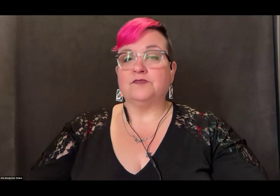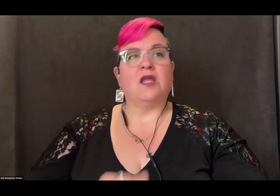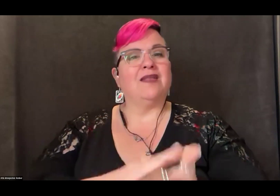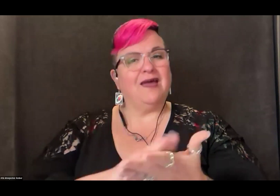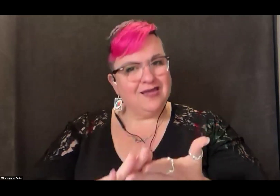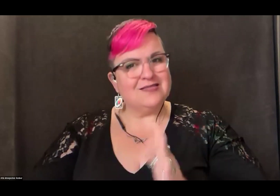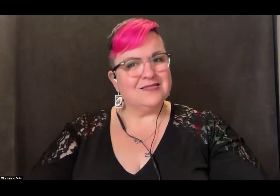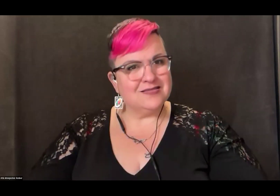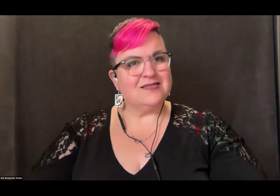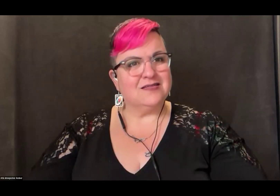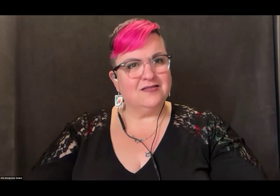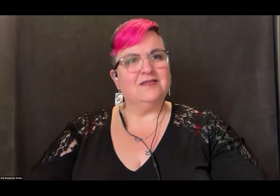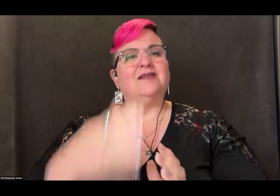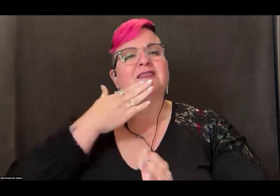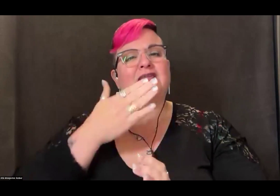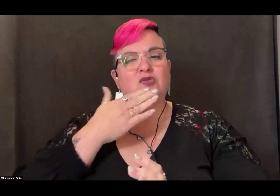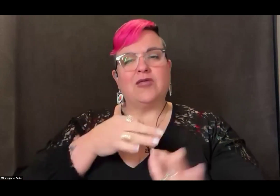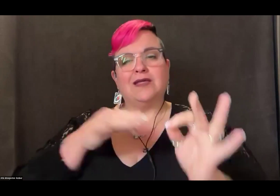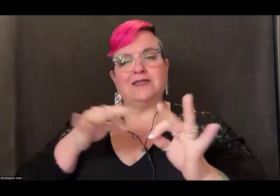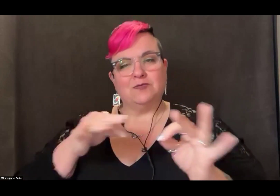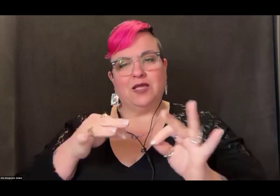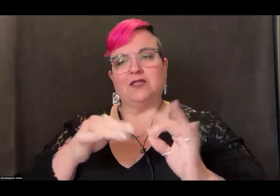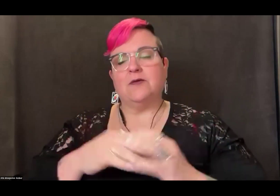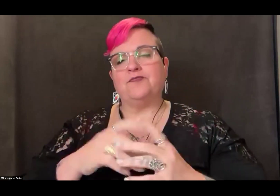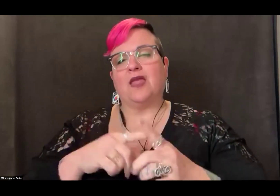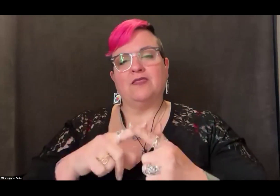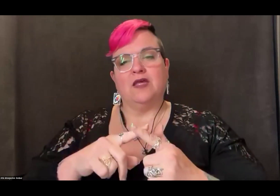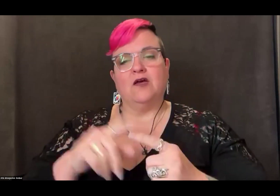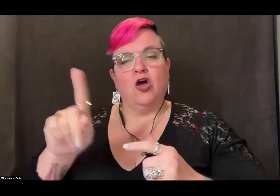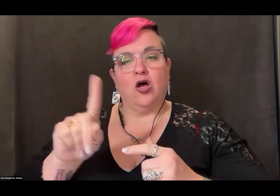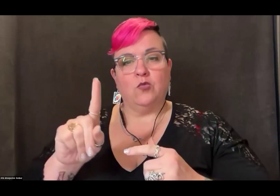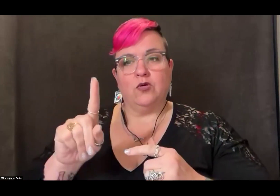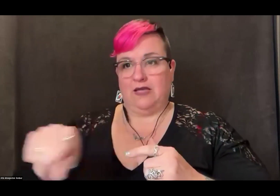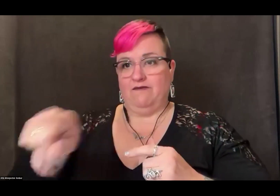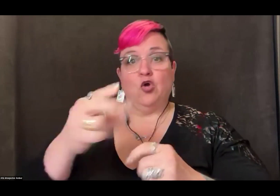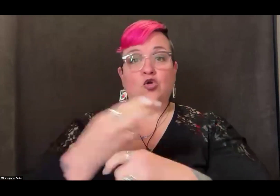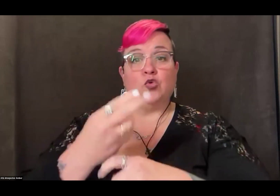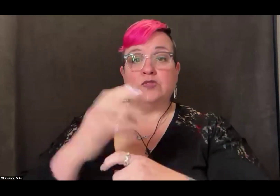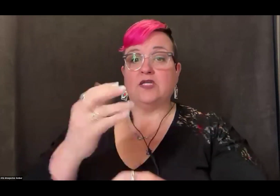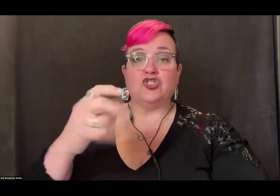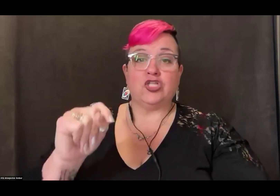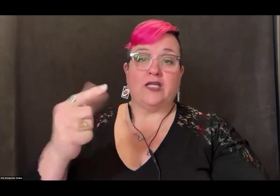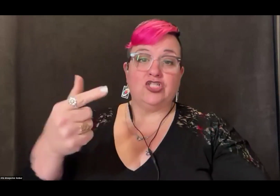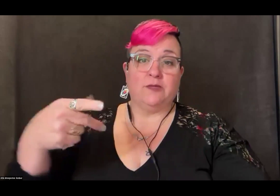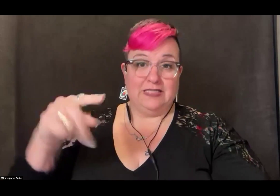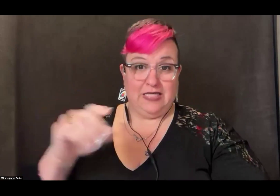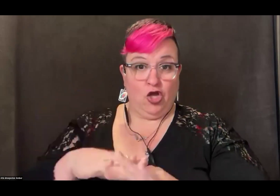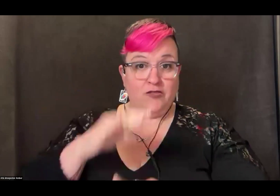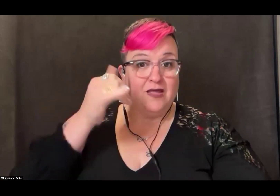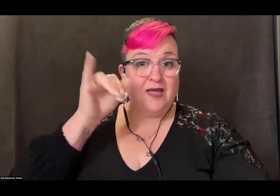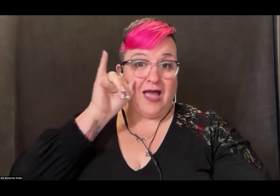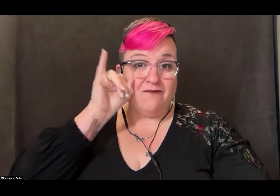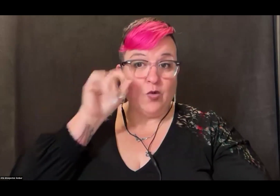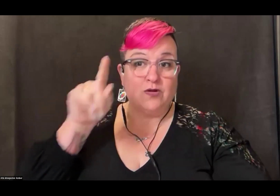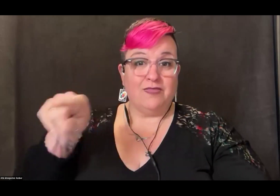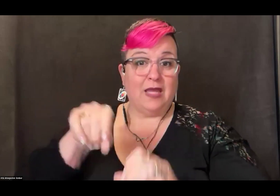Nice. That thank you. That explained it. And then if anybody in the room is using the Chat GPT on the iPhone, they broke